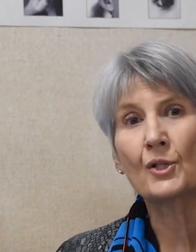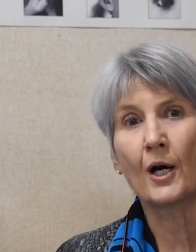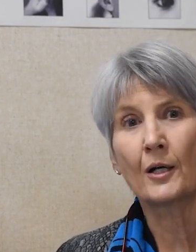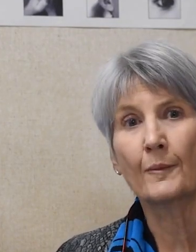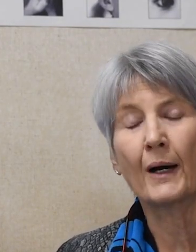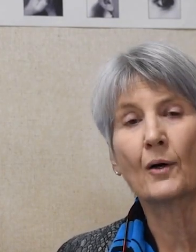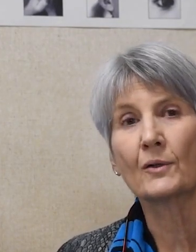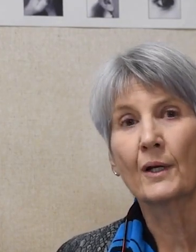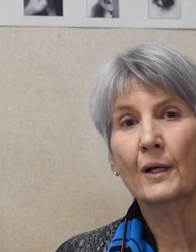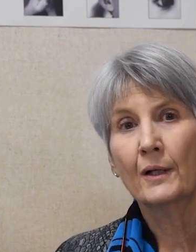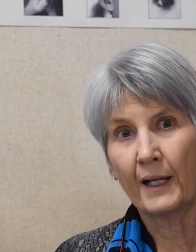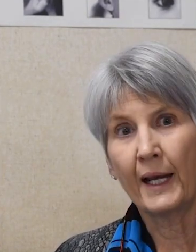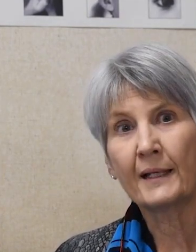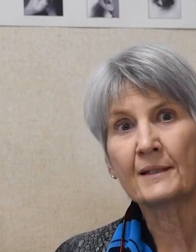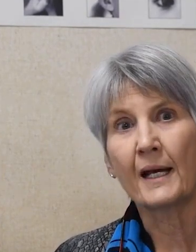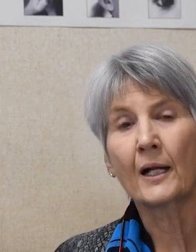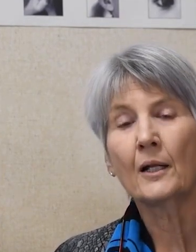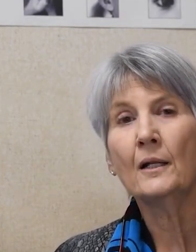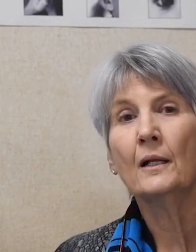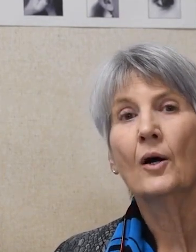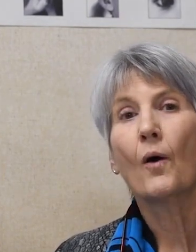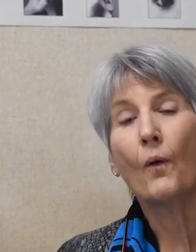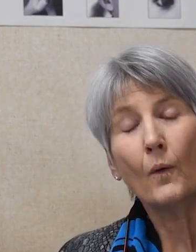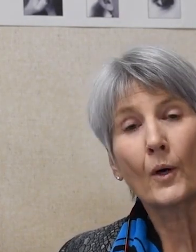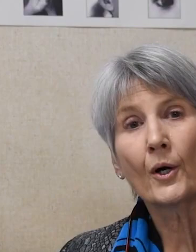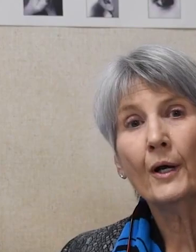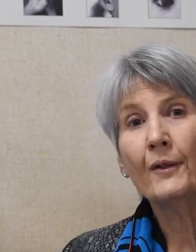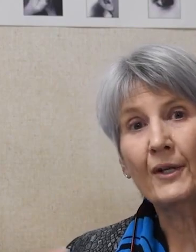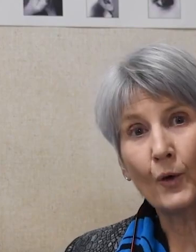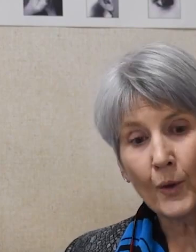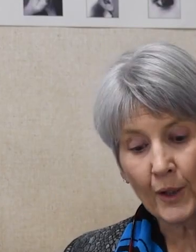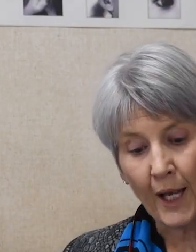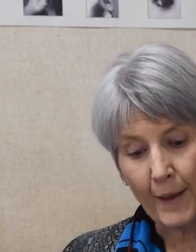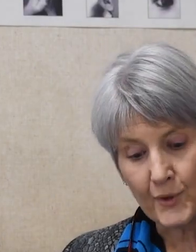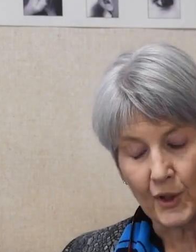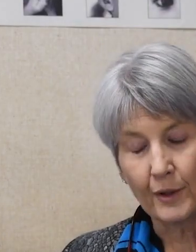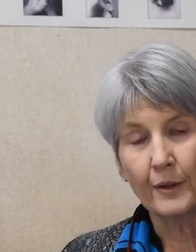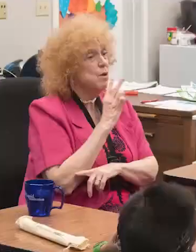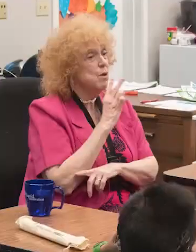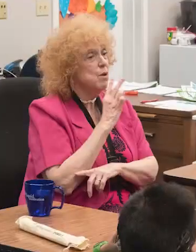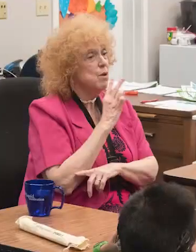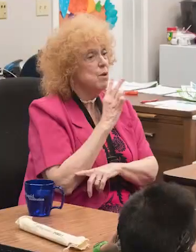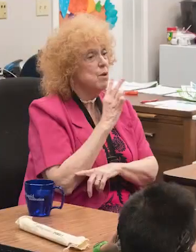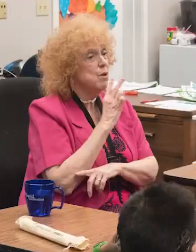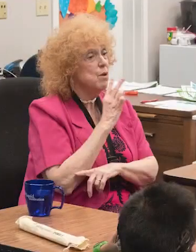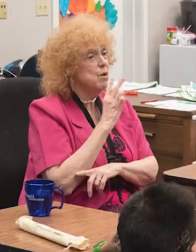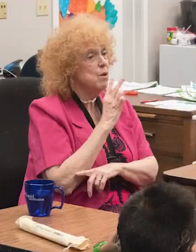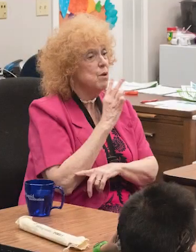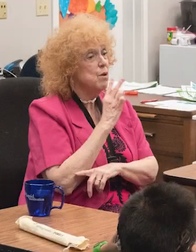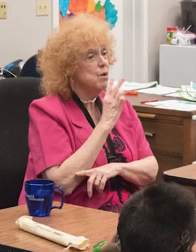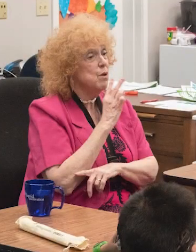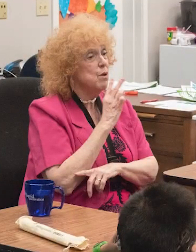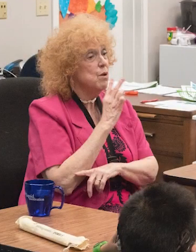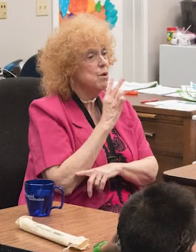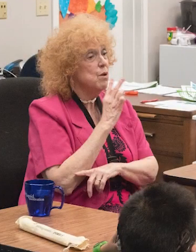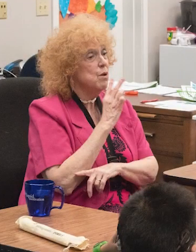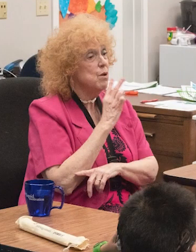talk about ASL or the oral option. But of course, we believe there's a third